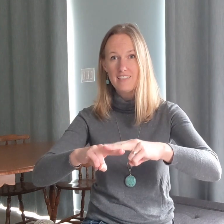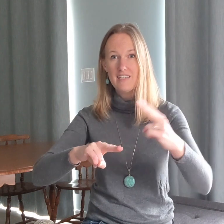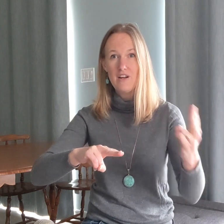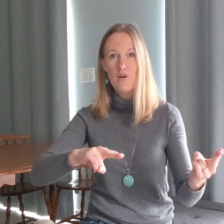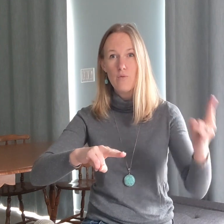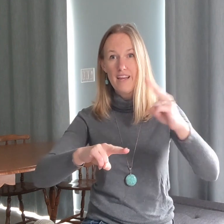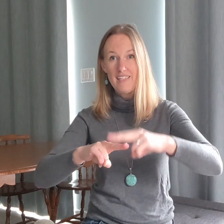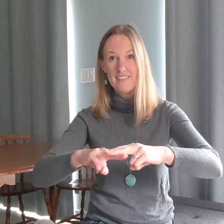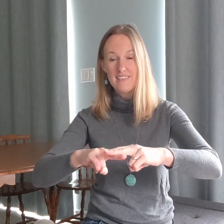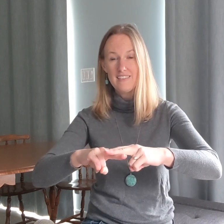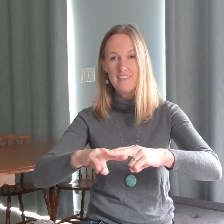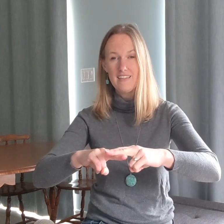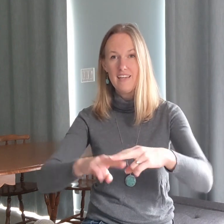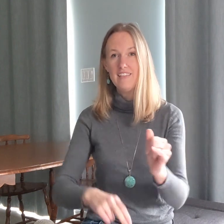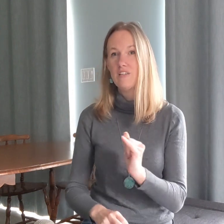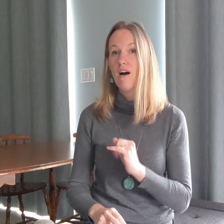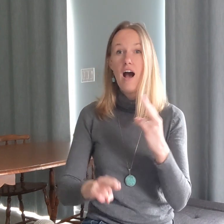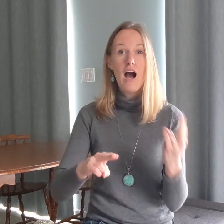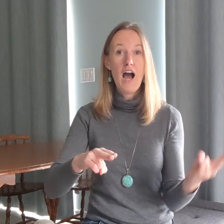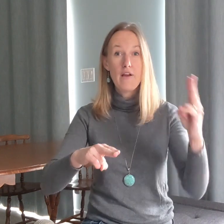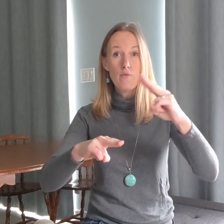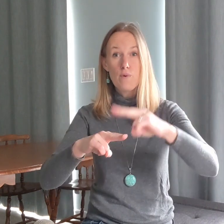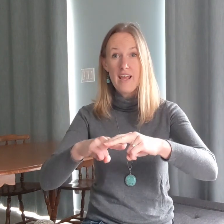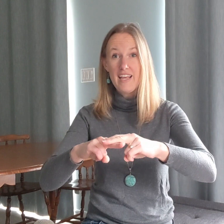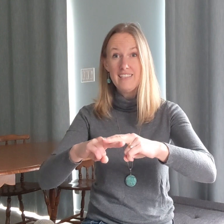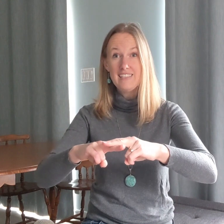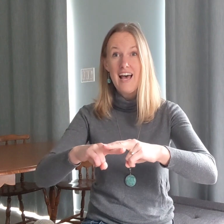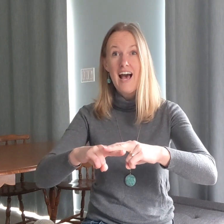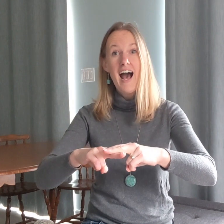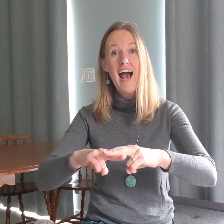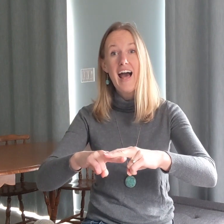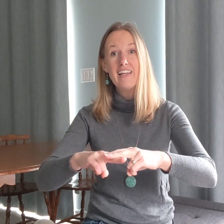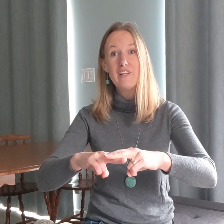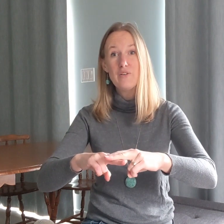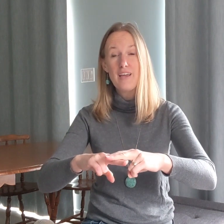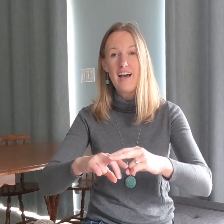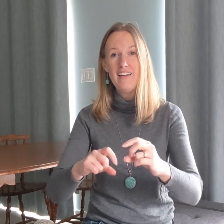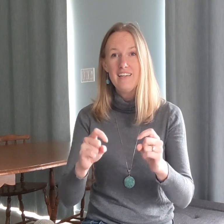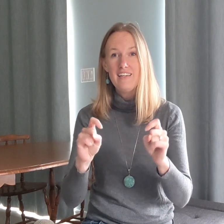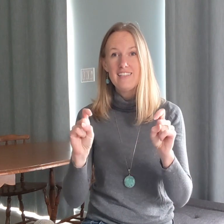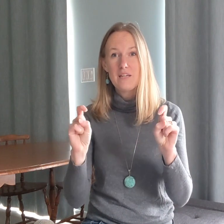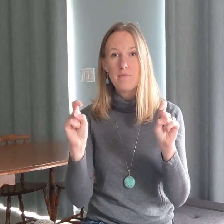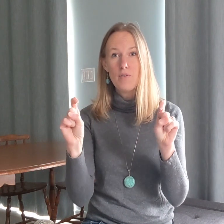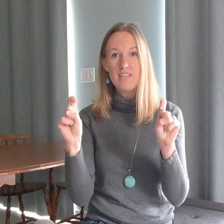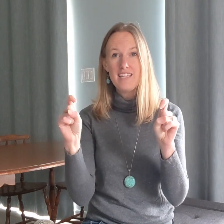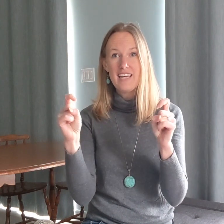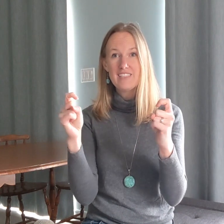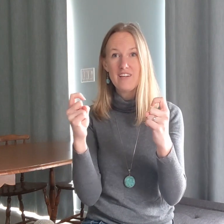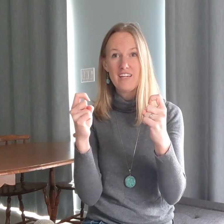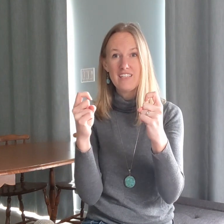raise. Okay so I raise a hallelujah. You take both index fingers